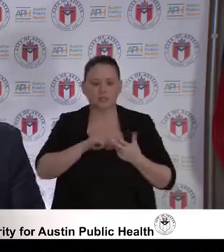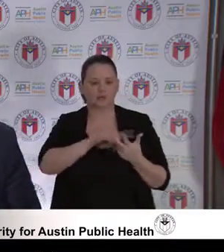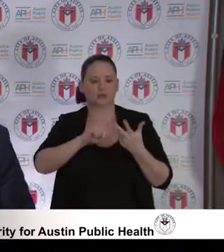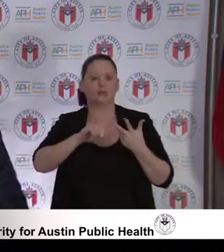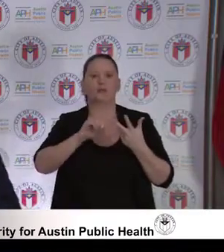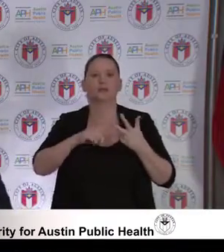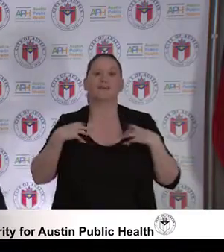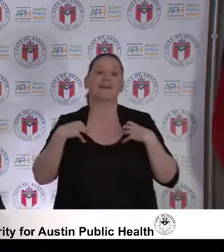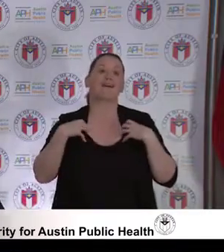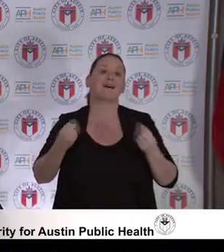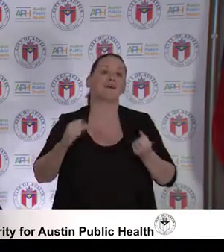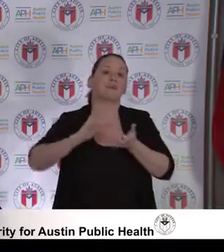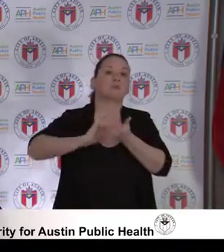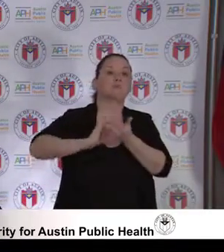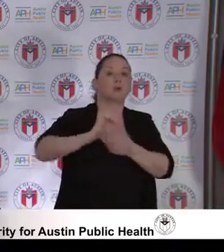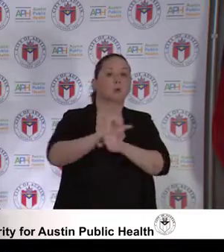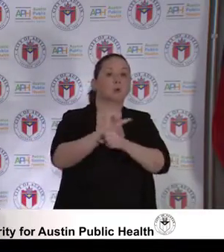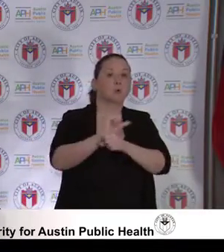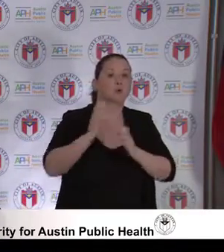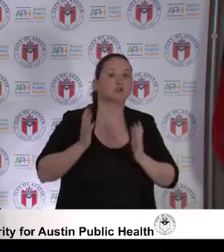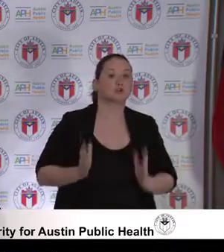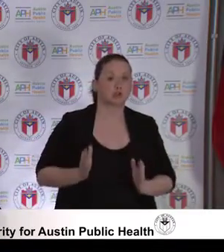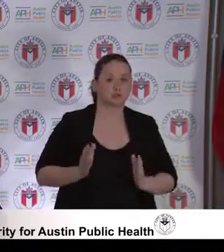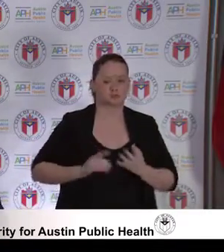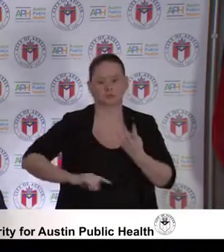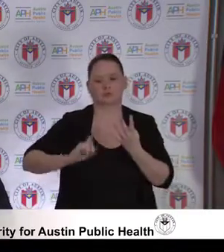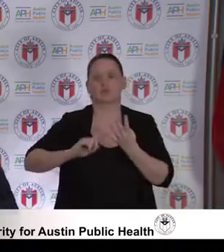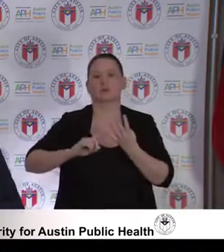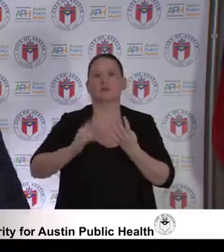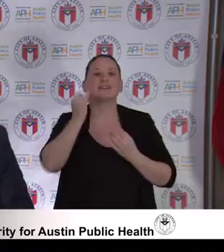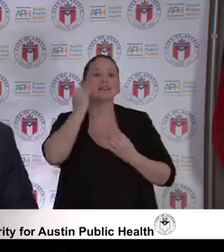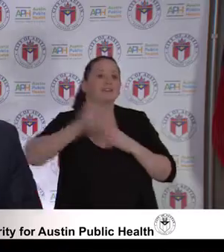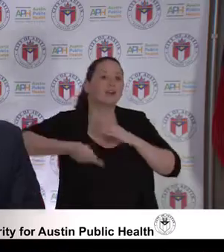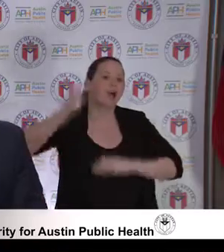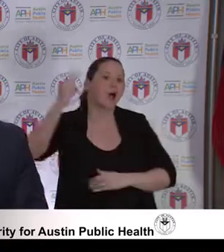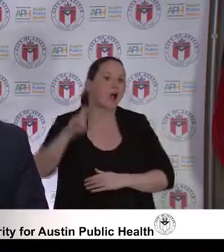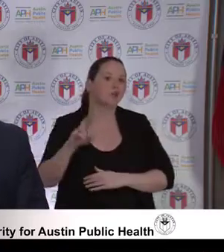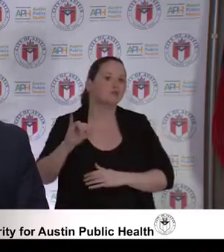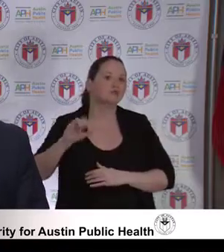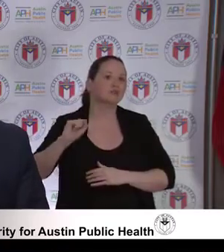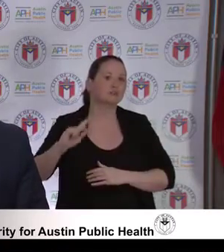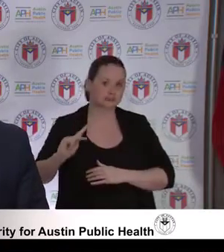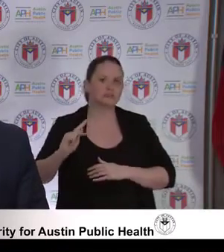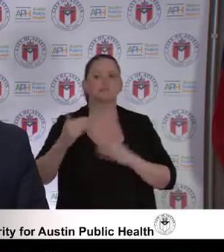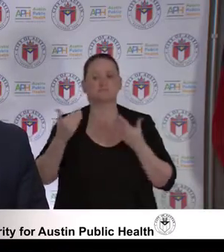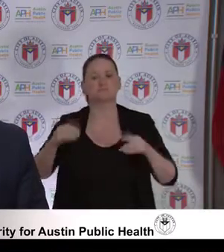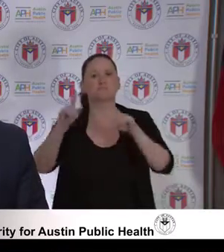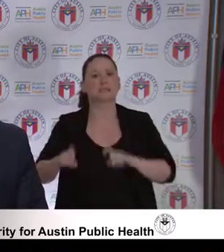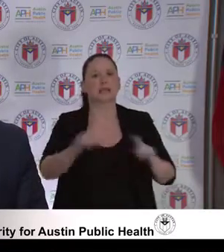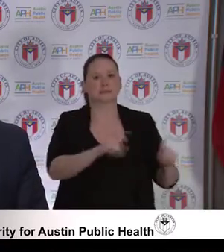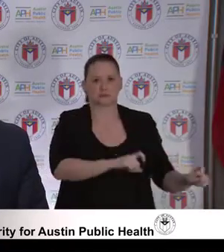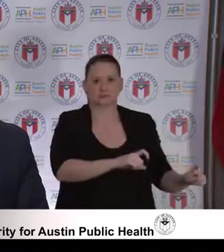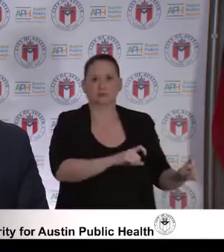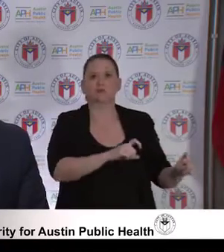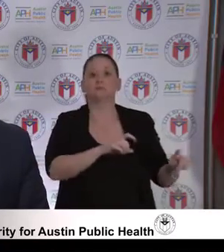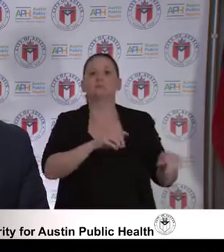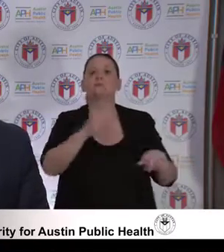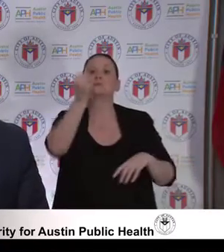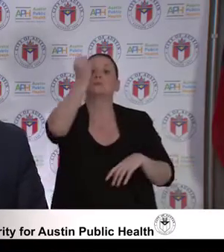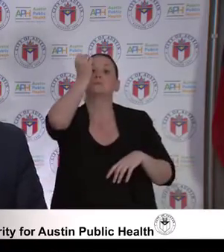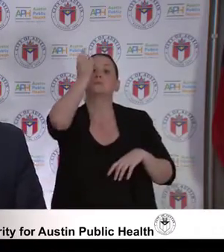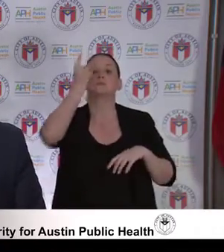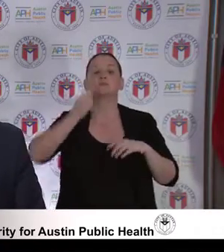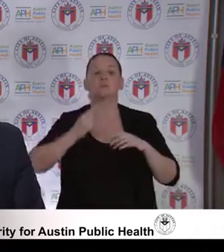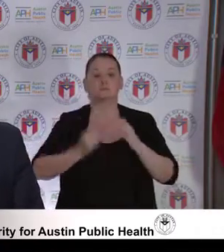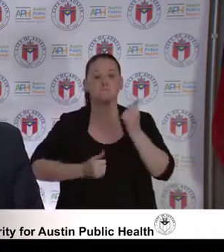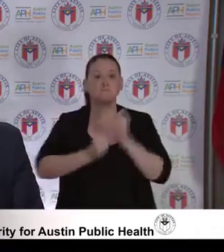workers, and others who are at higher risk for complications. It's important to remember that the vast